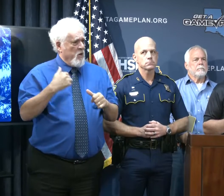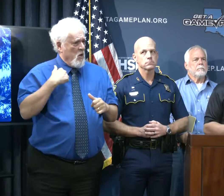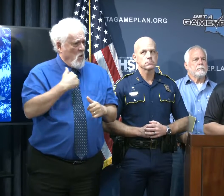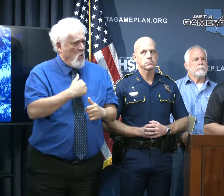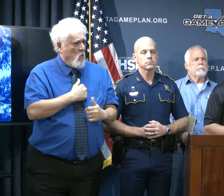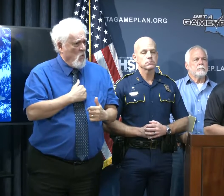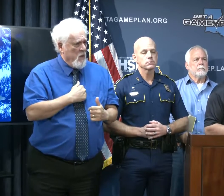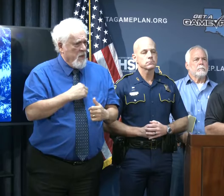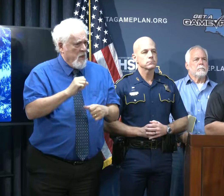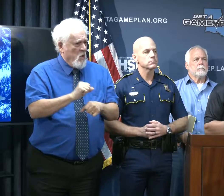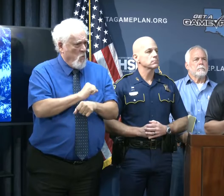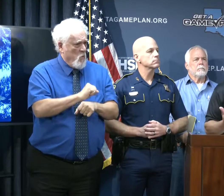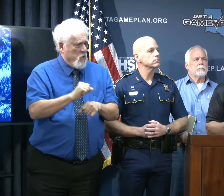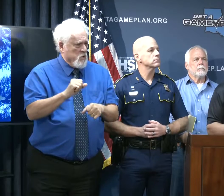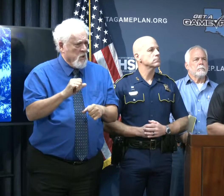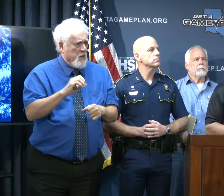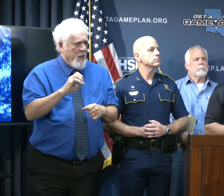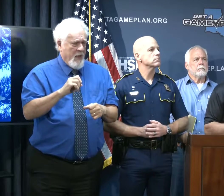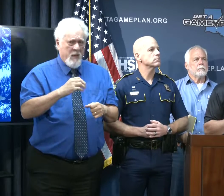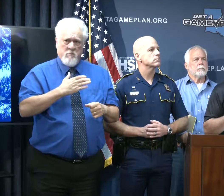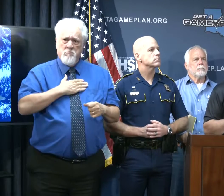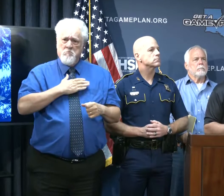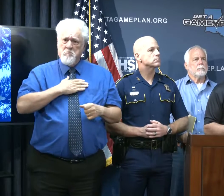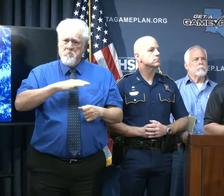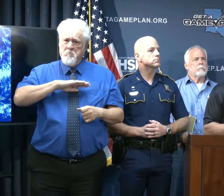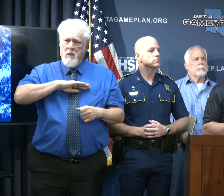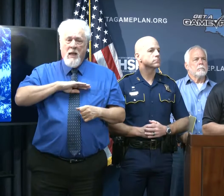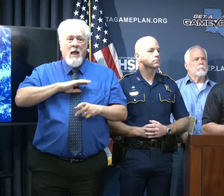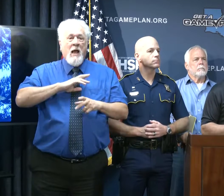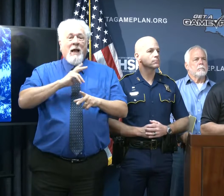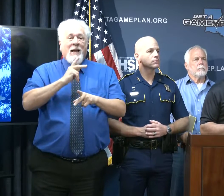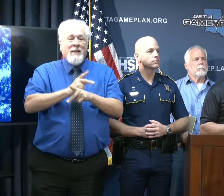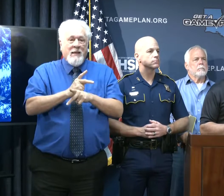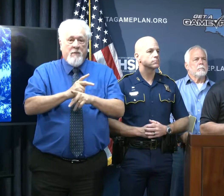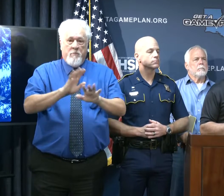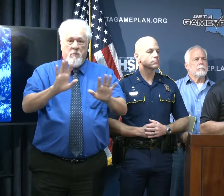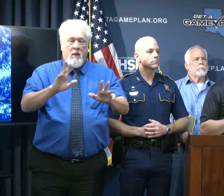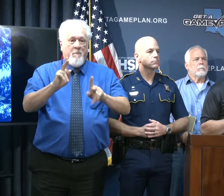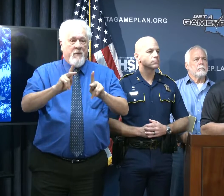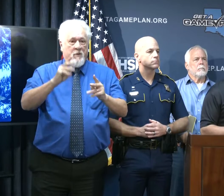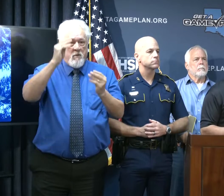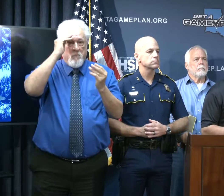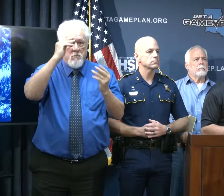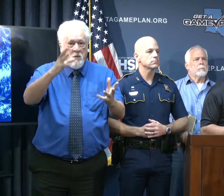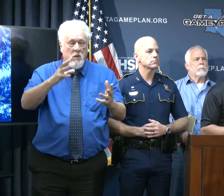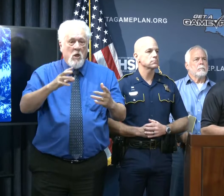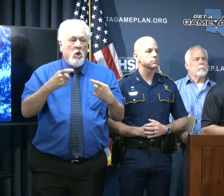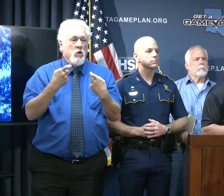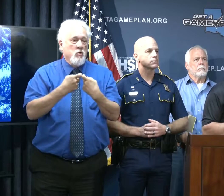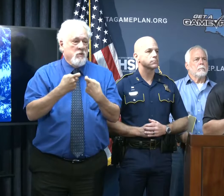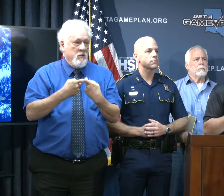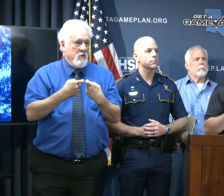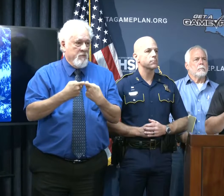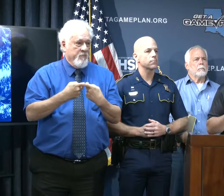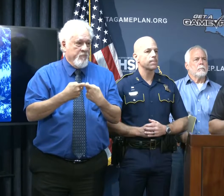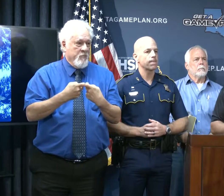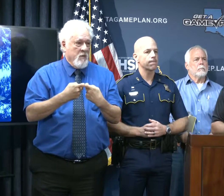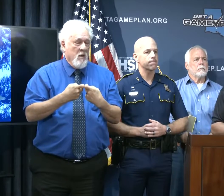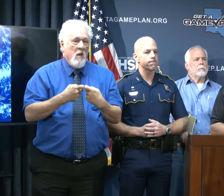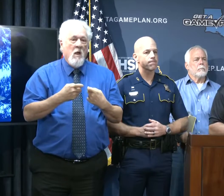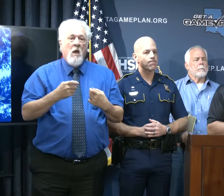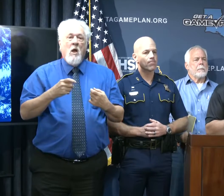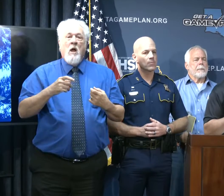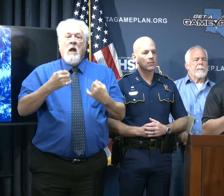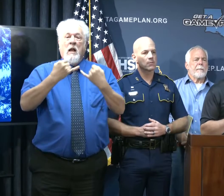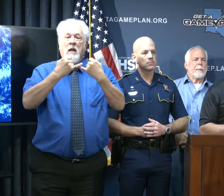we've worked on with, and to my satisfaction, is keeping people abreast of utilities, right, of the number